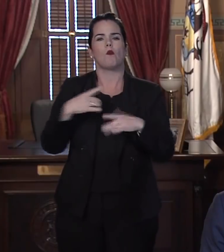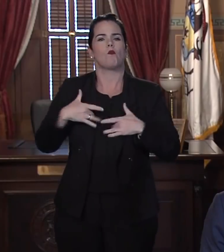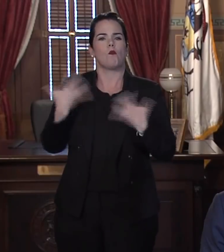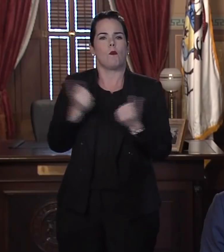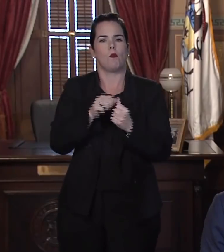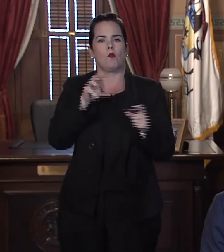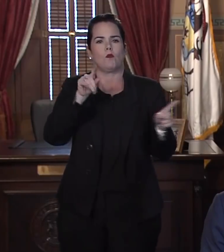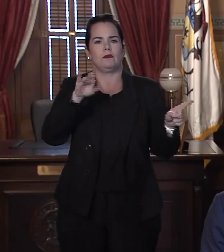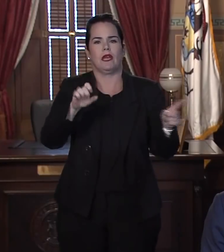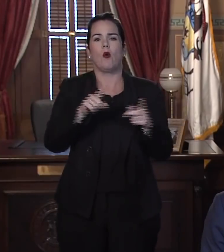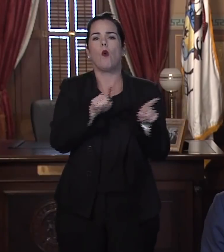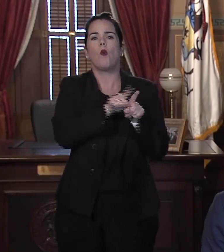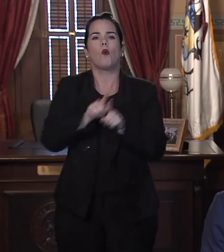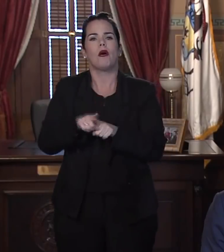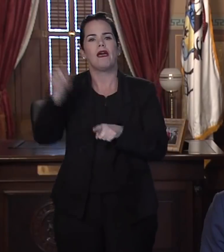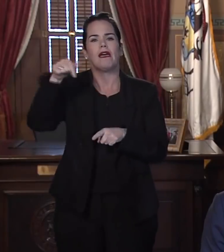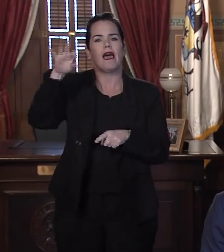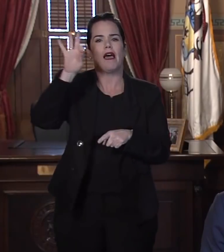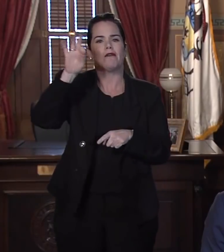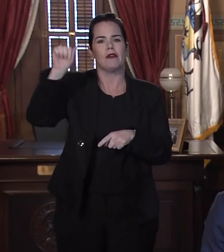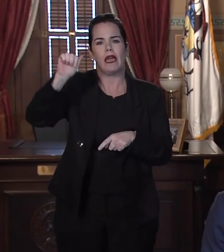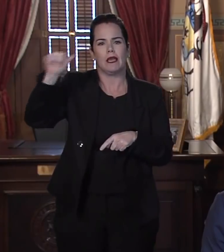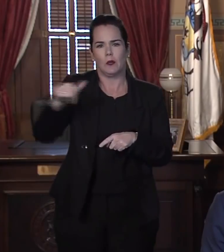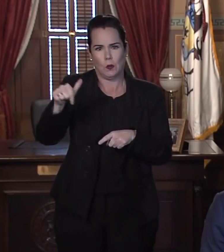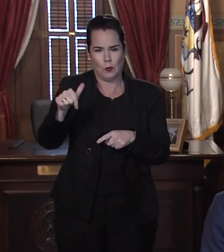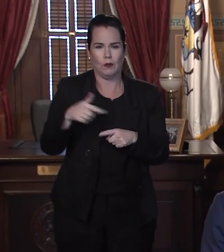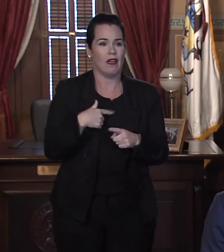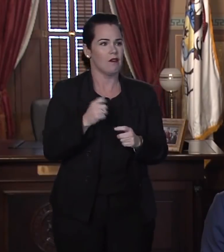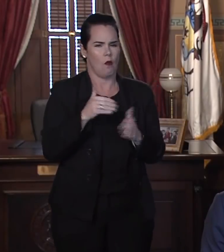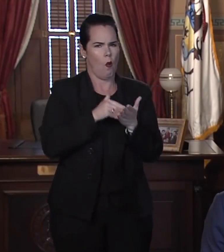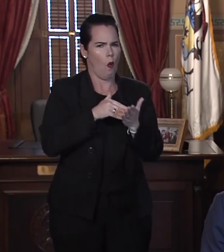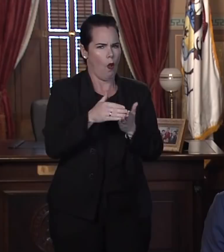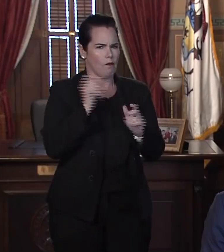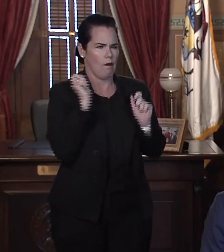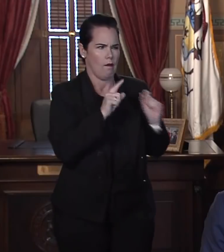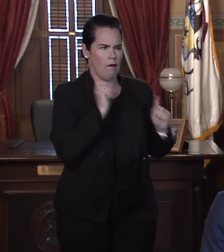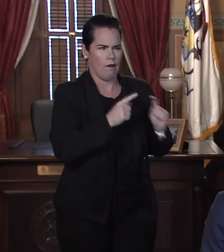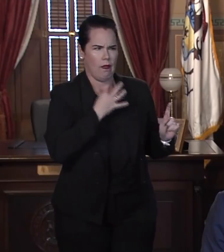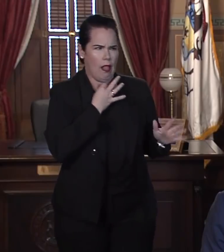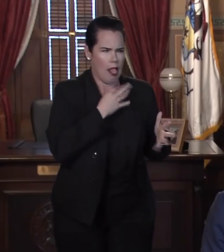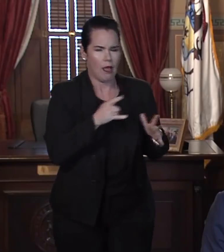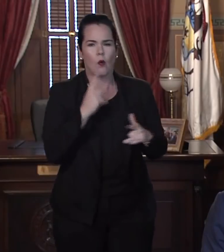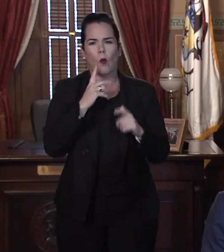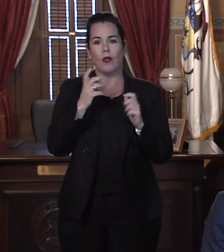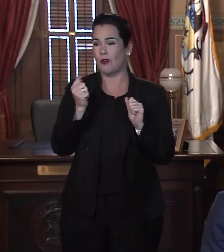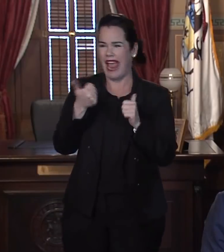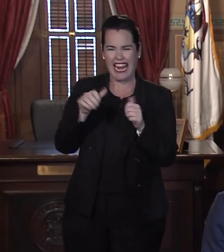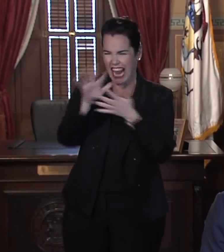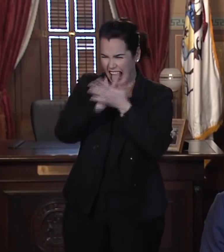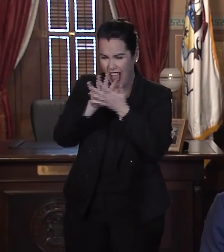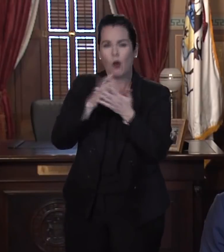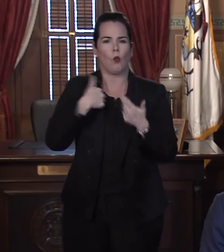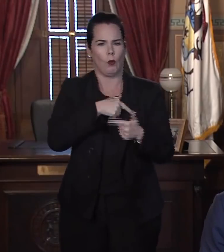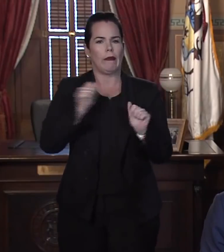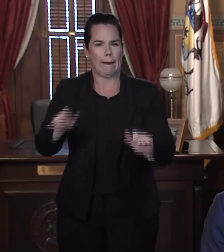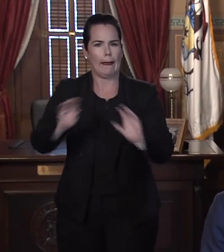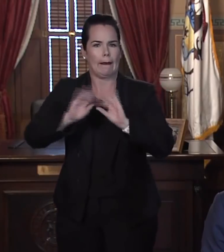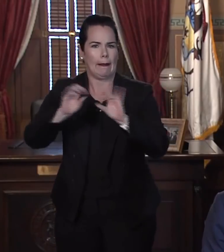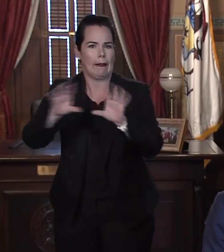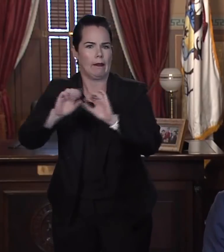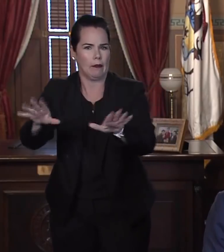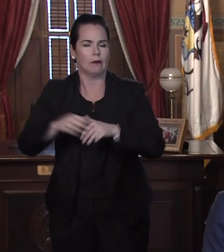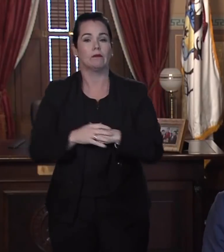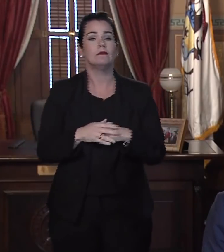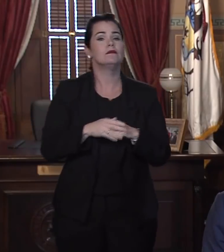frequently asked questions to make sure that we can dispel myths that might be out there. And the governor, as a reminder for folks,